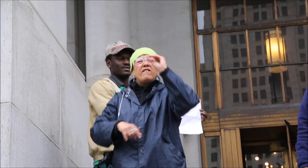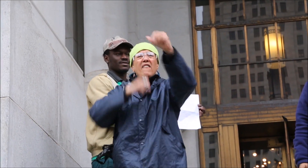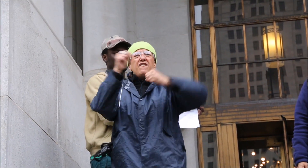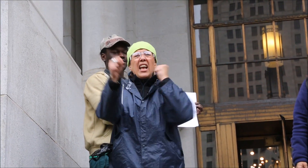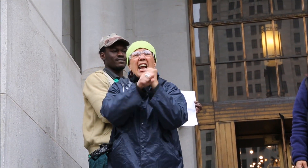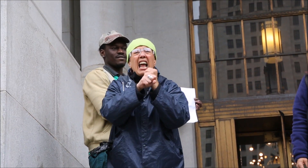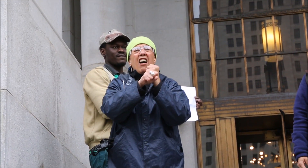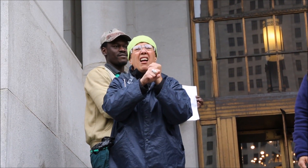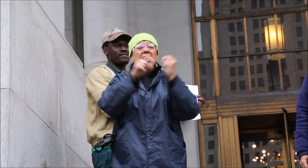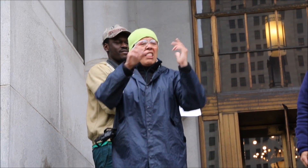this rally,